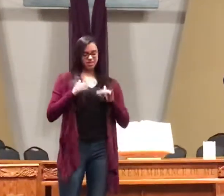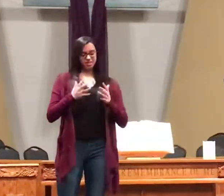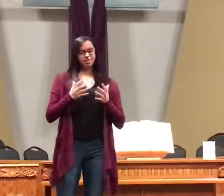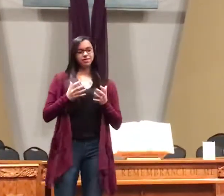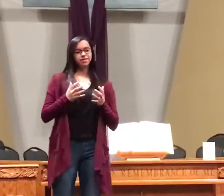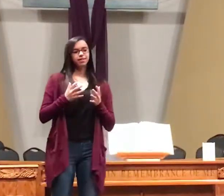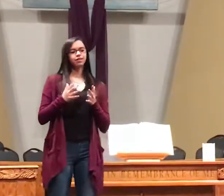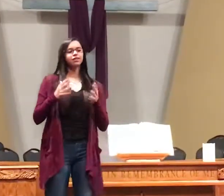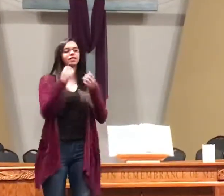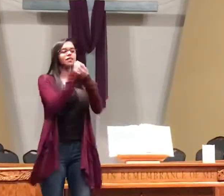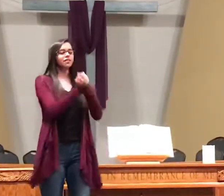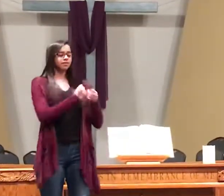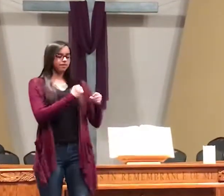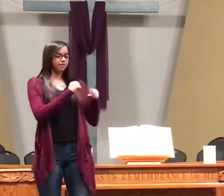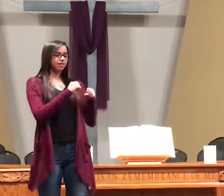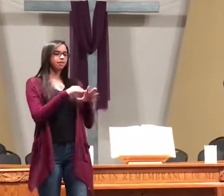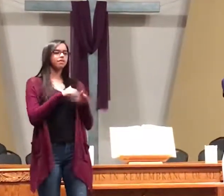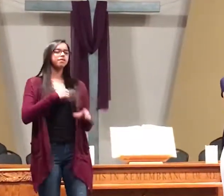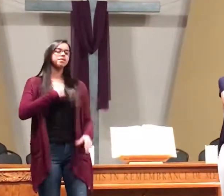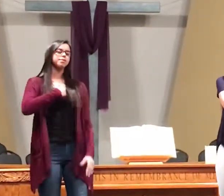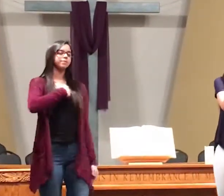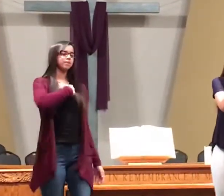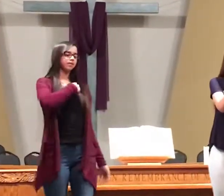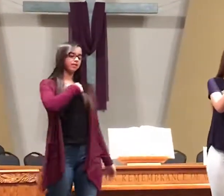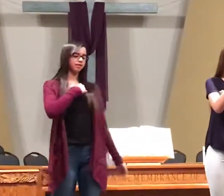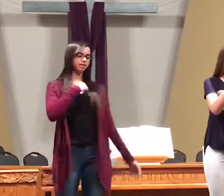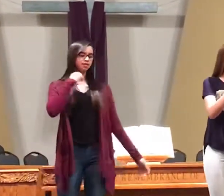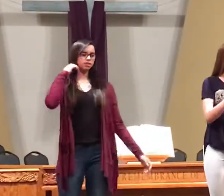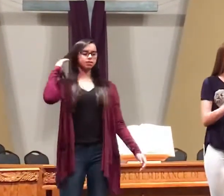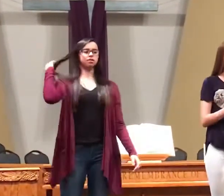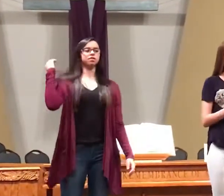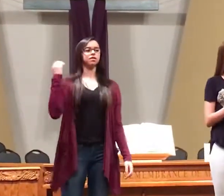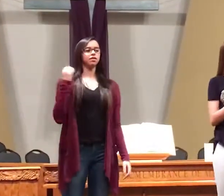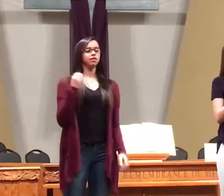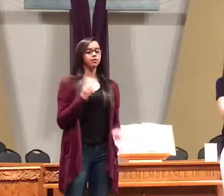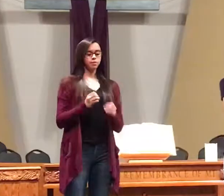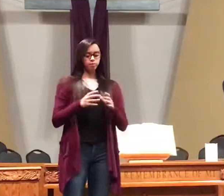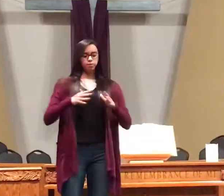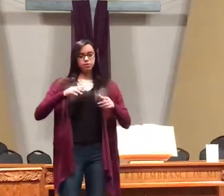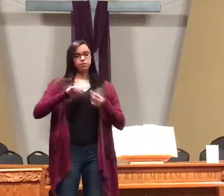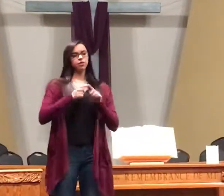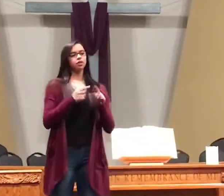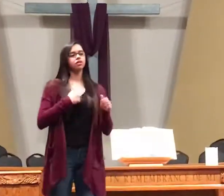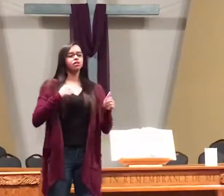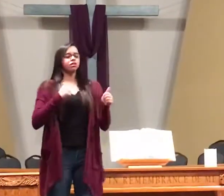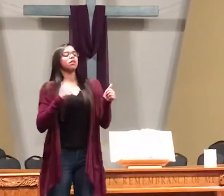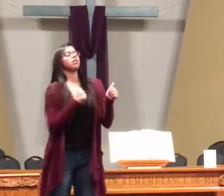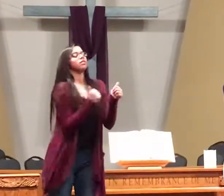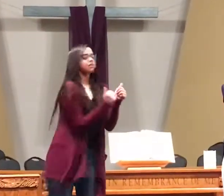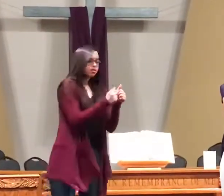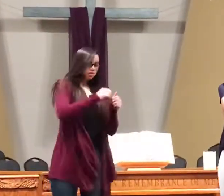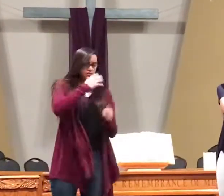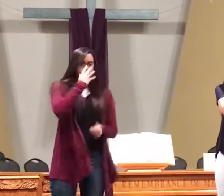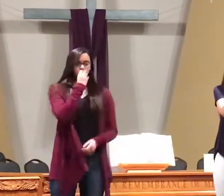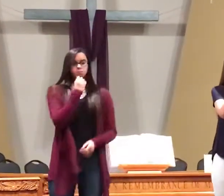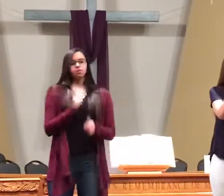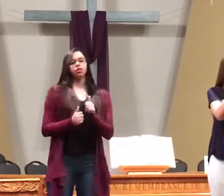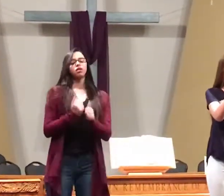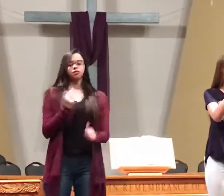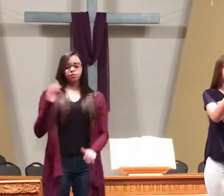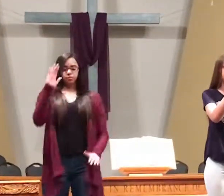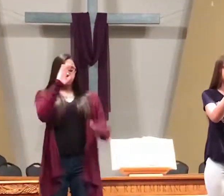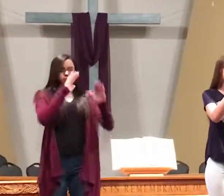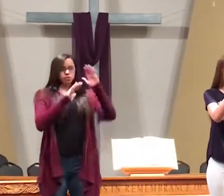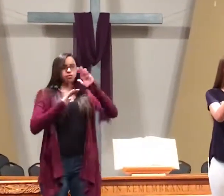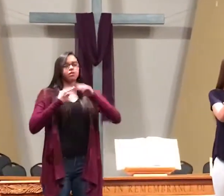Cause I still got a lot of fight left in me. I'm losing friends and I'm chasing sleep.